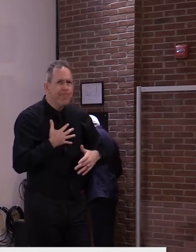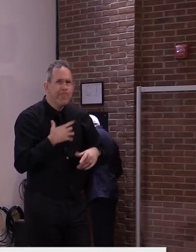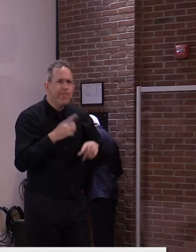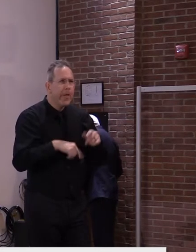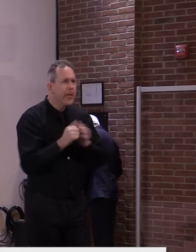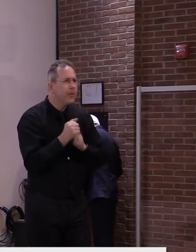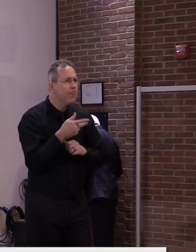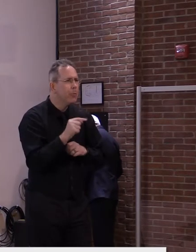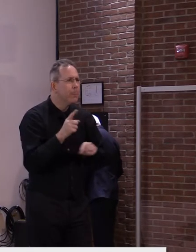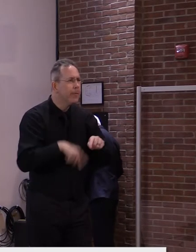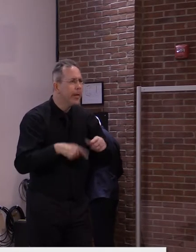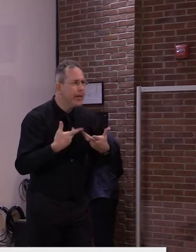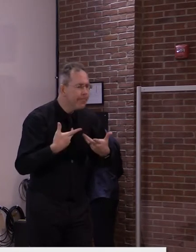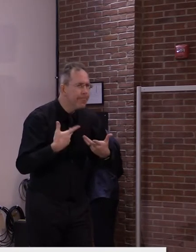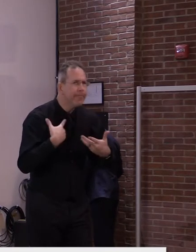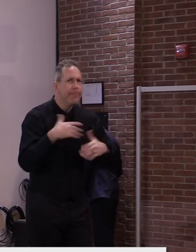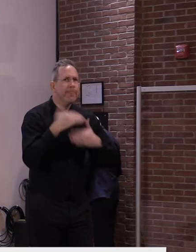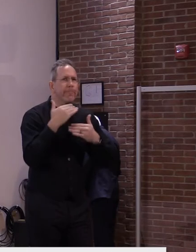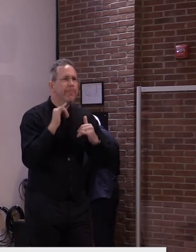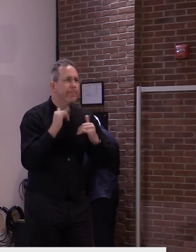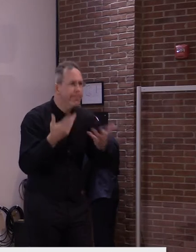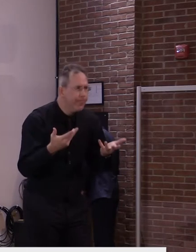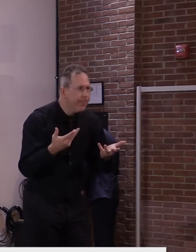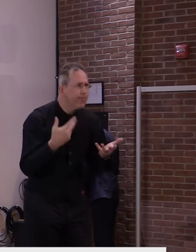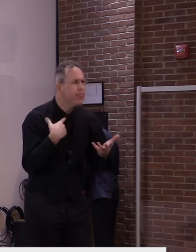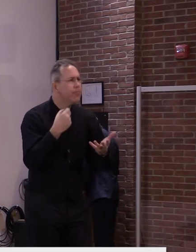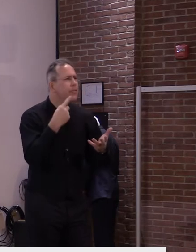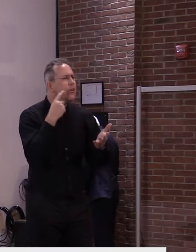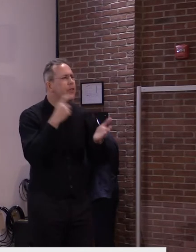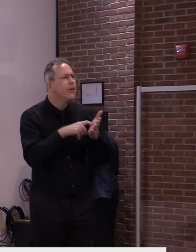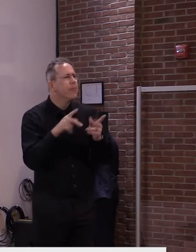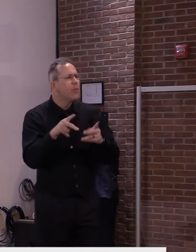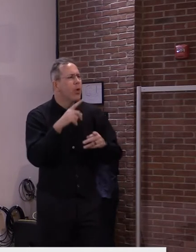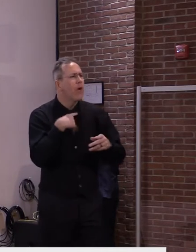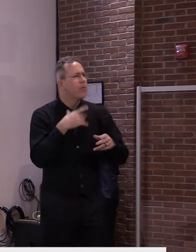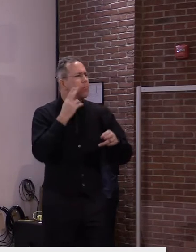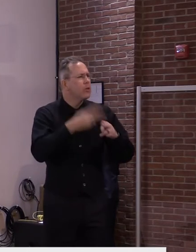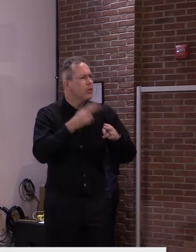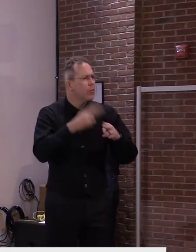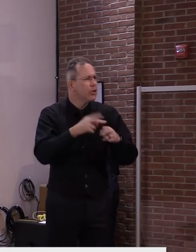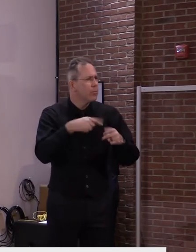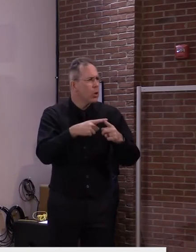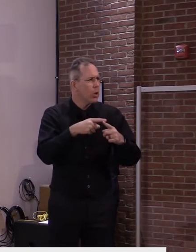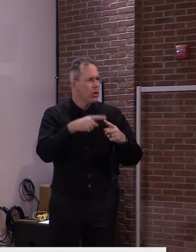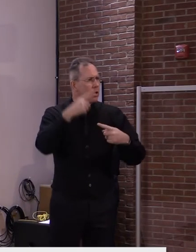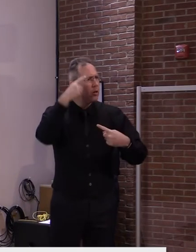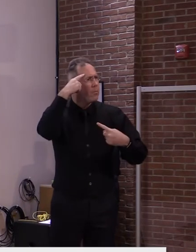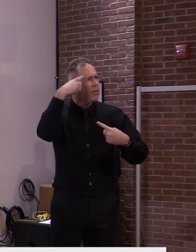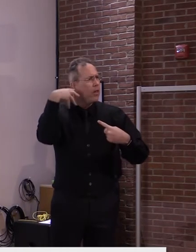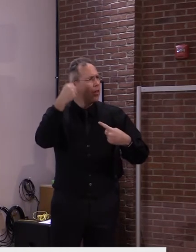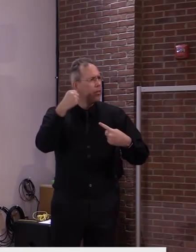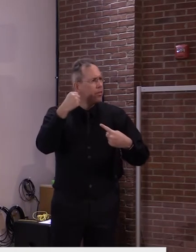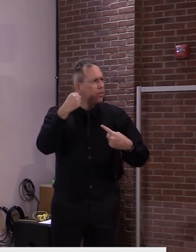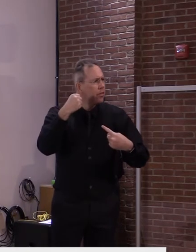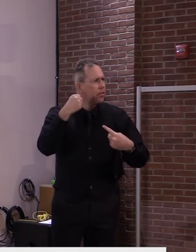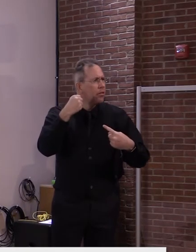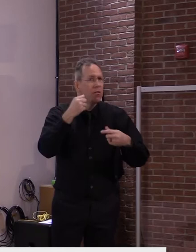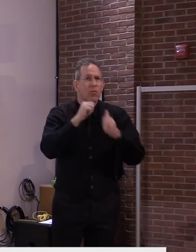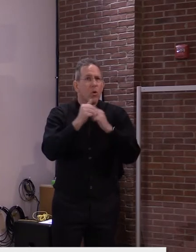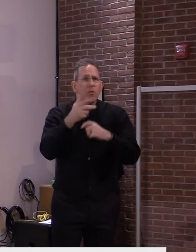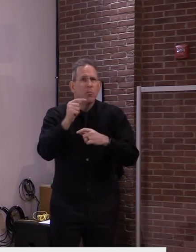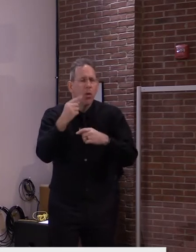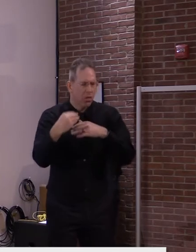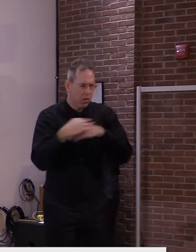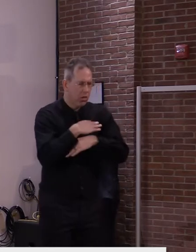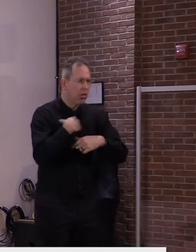issue of mental health. And mental health is, you know, a real significant concern nationwide in this pandemic,